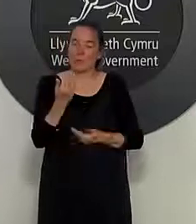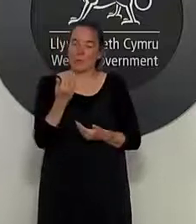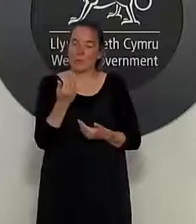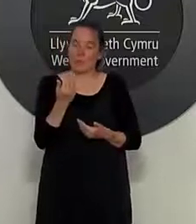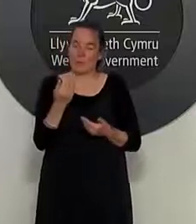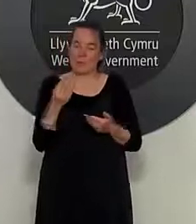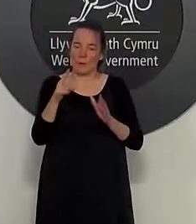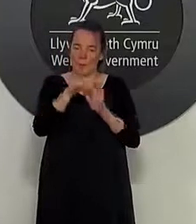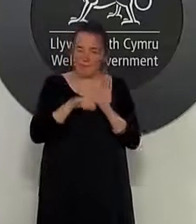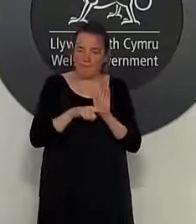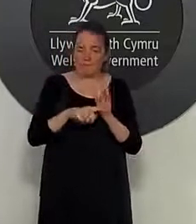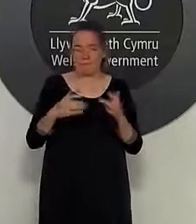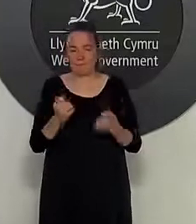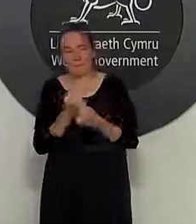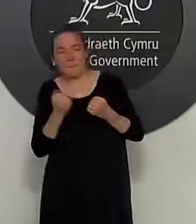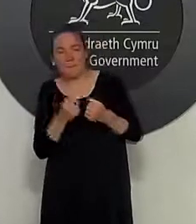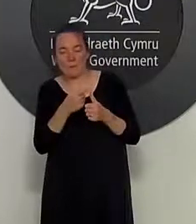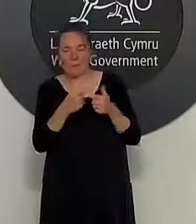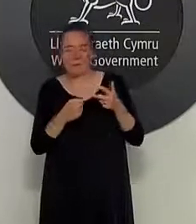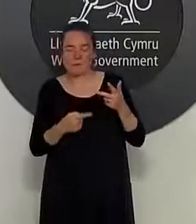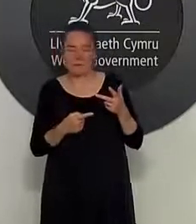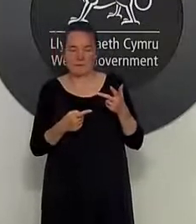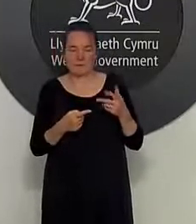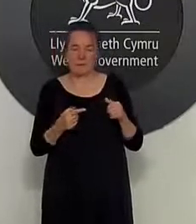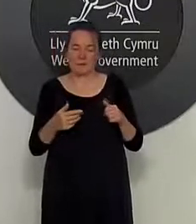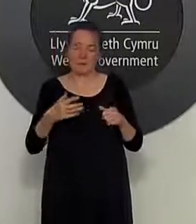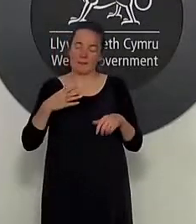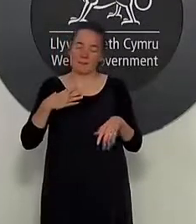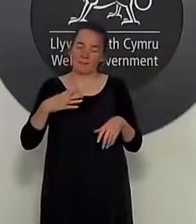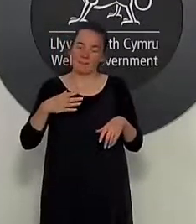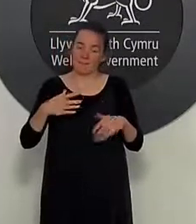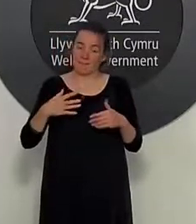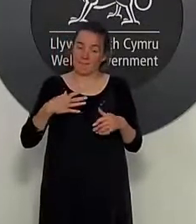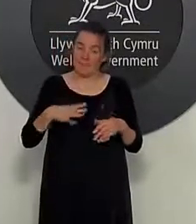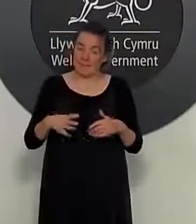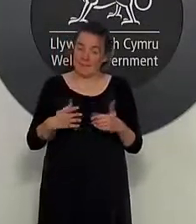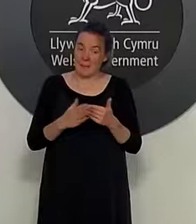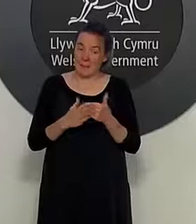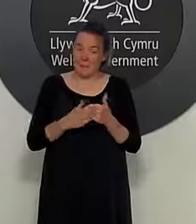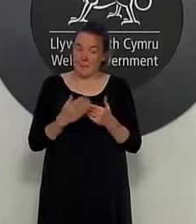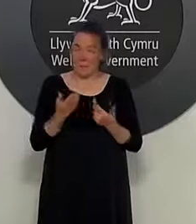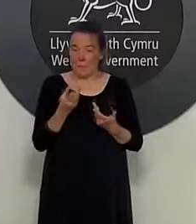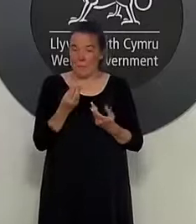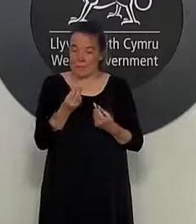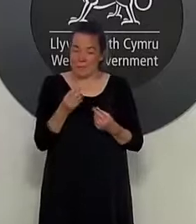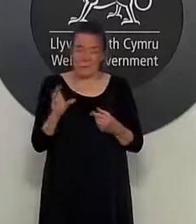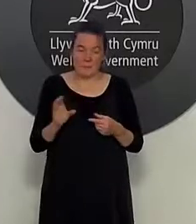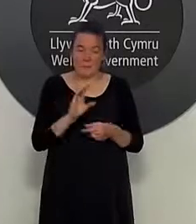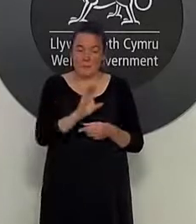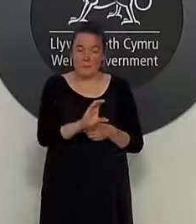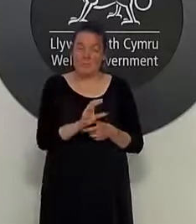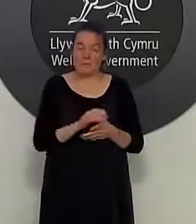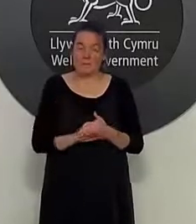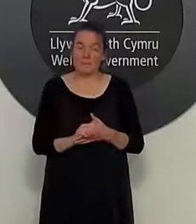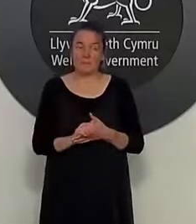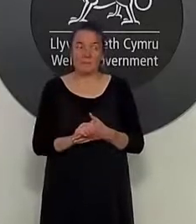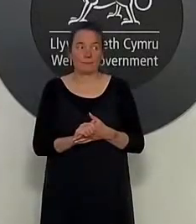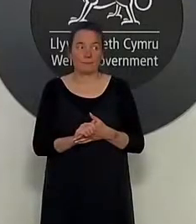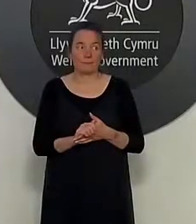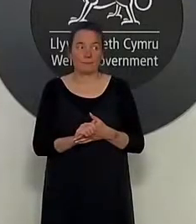things for the first time, then that will be more resource intensive. And we're happy to think about offering local